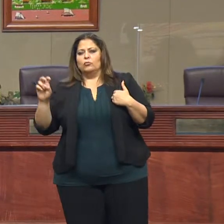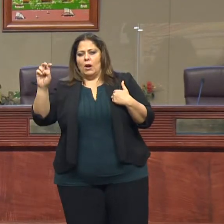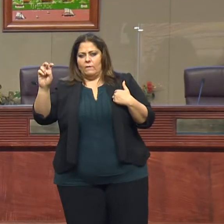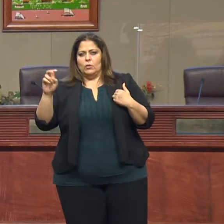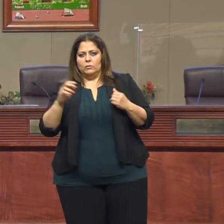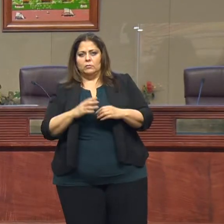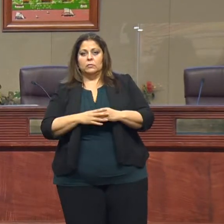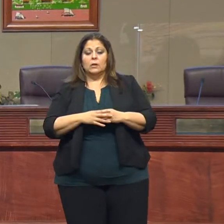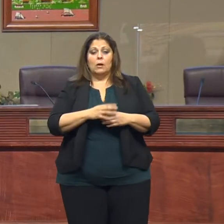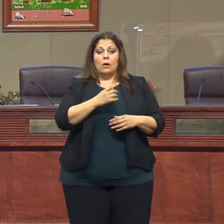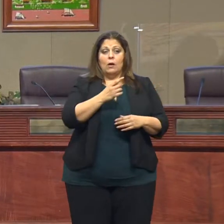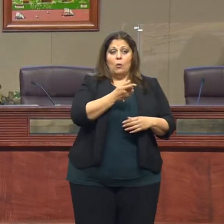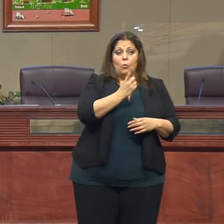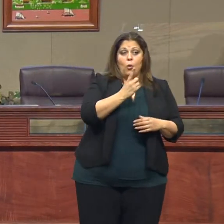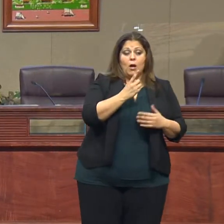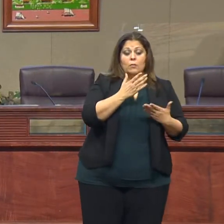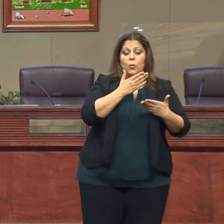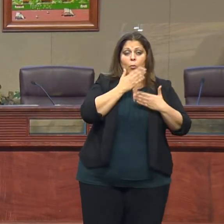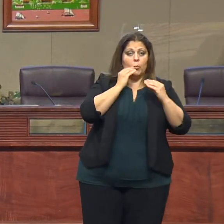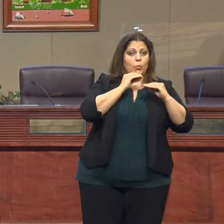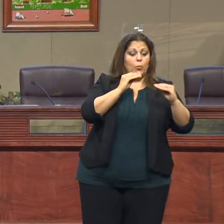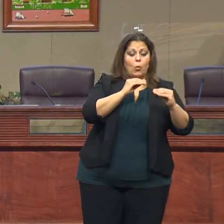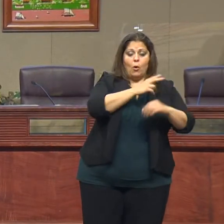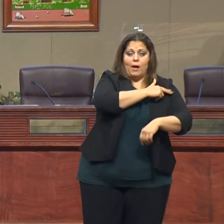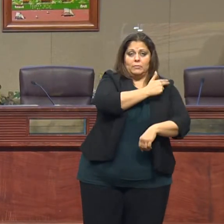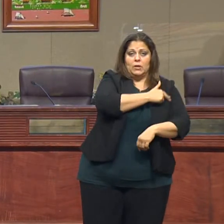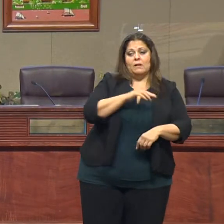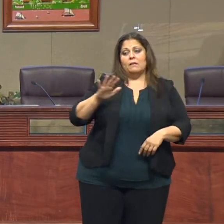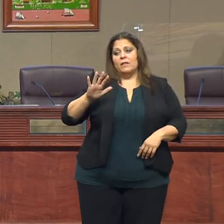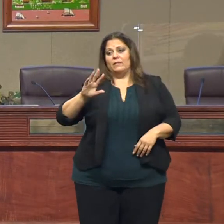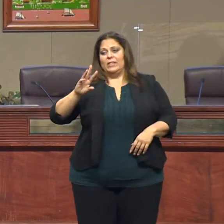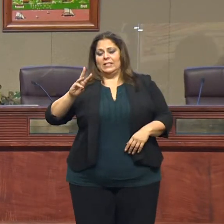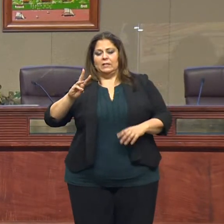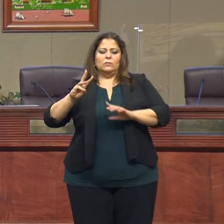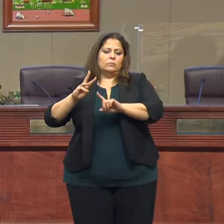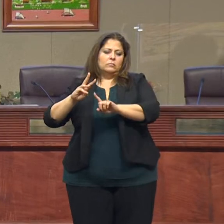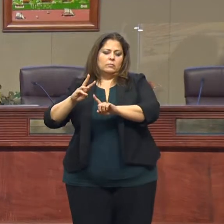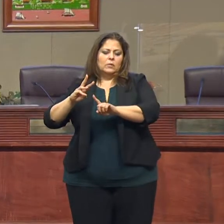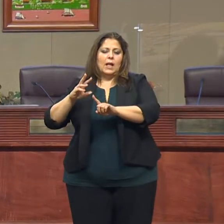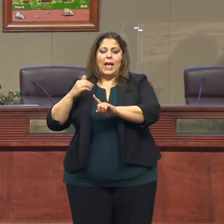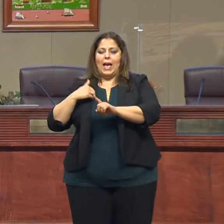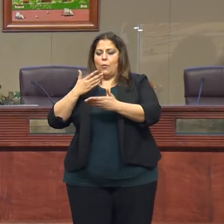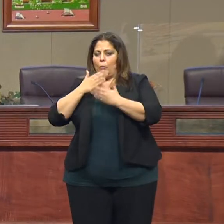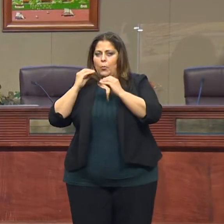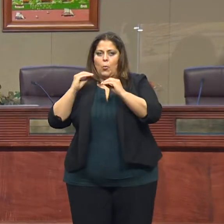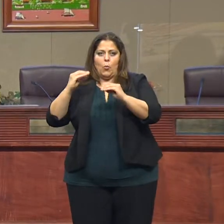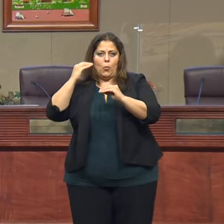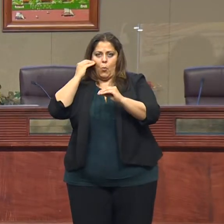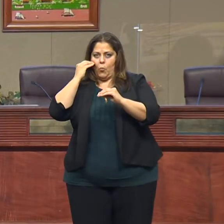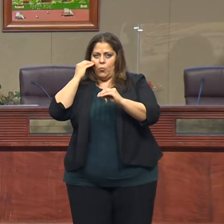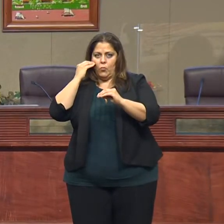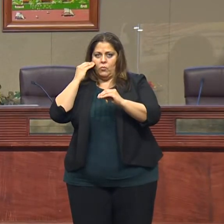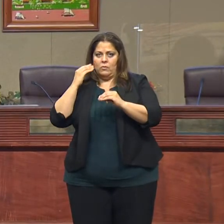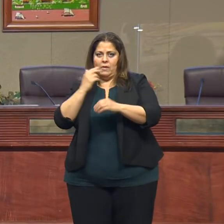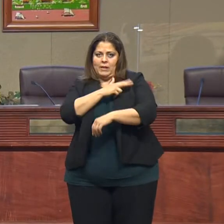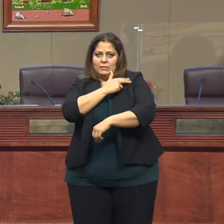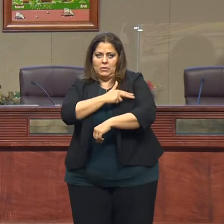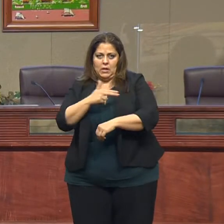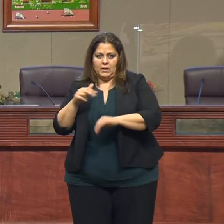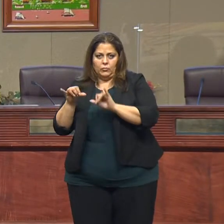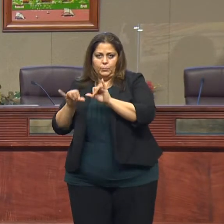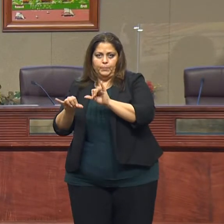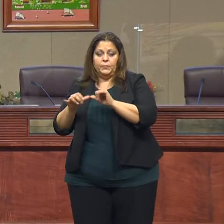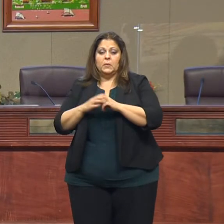1 had known hospitalization, and 56 or 39% had no known hospitalization. While we